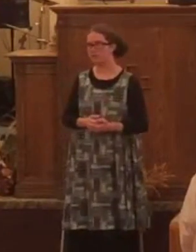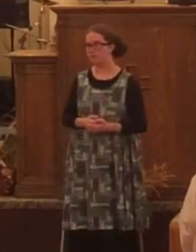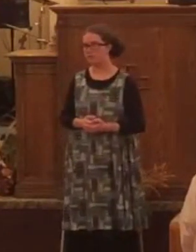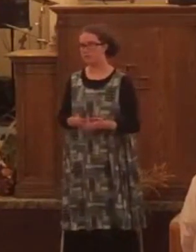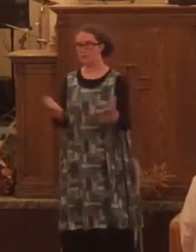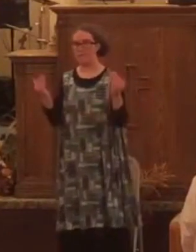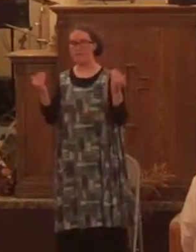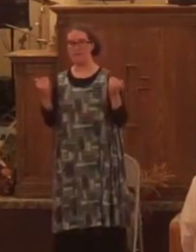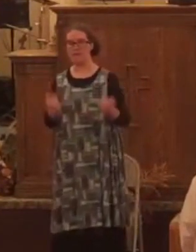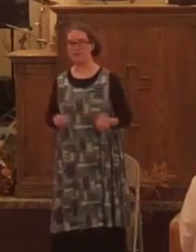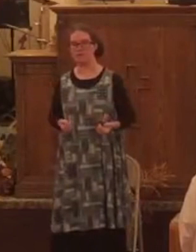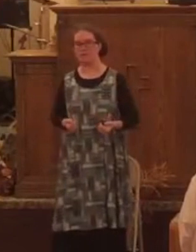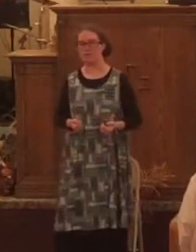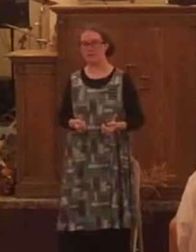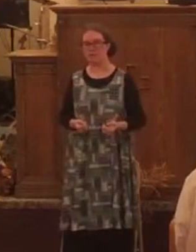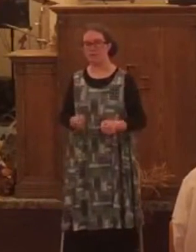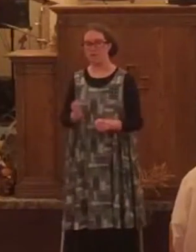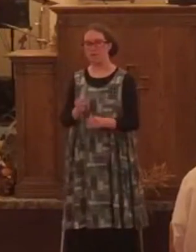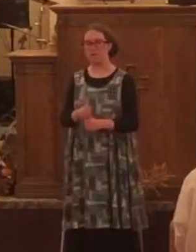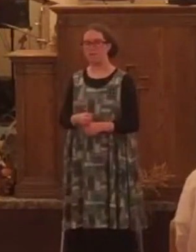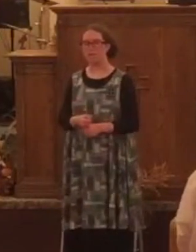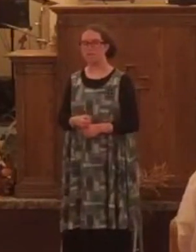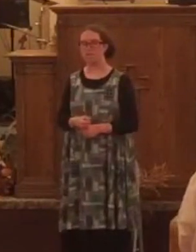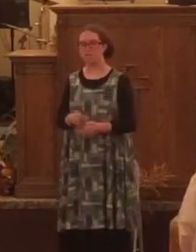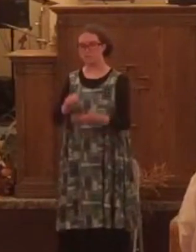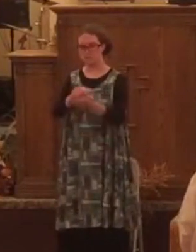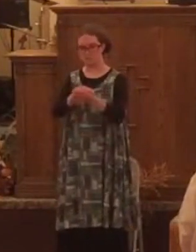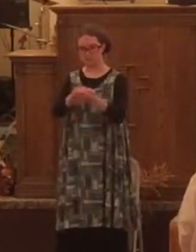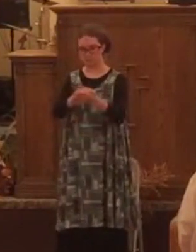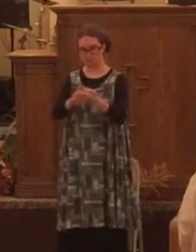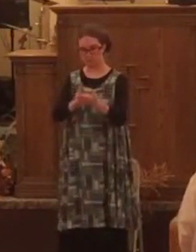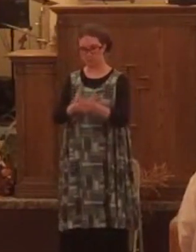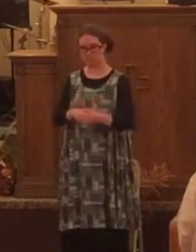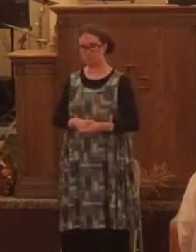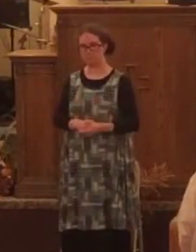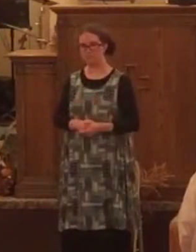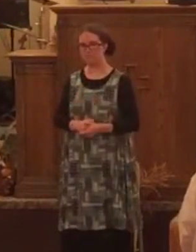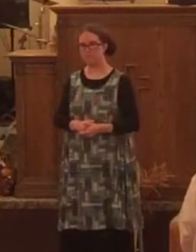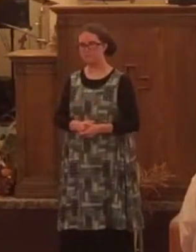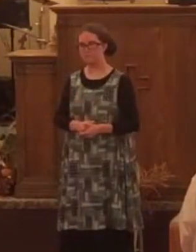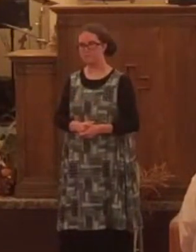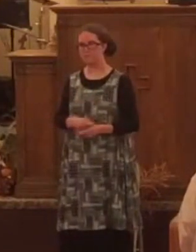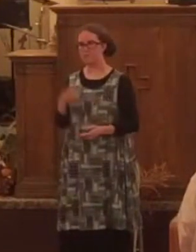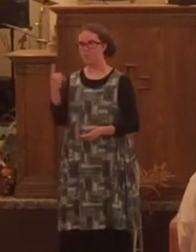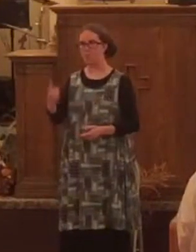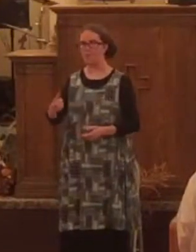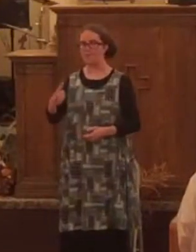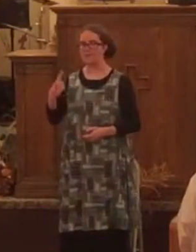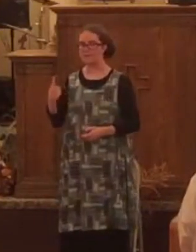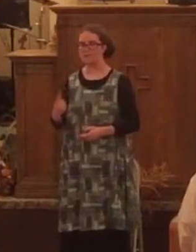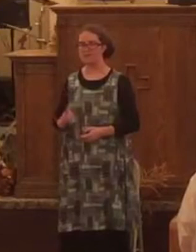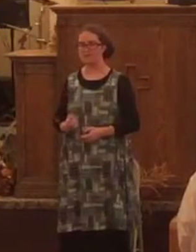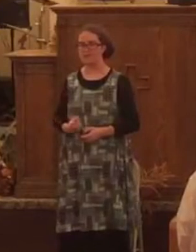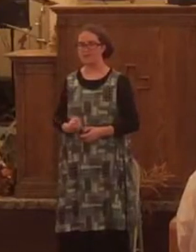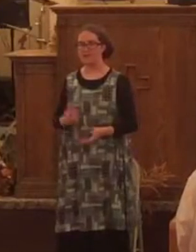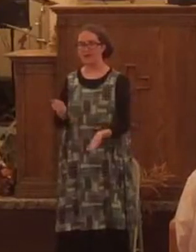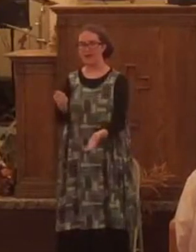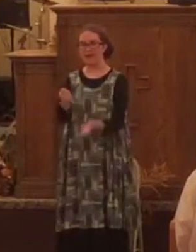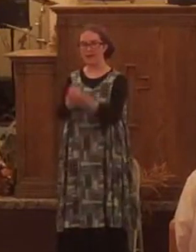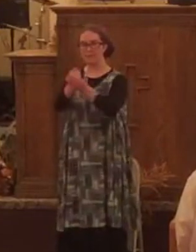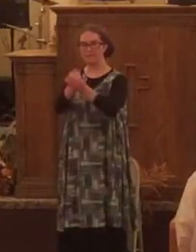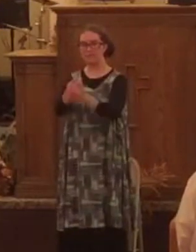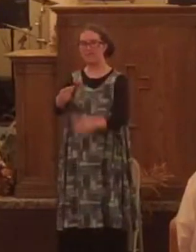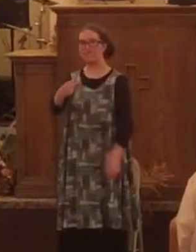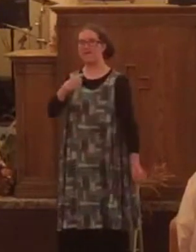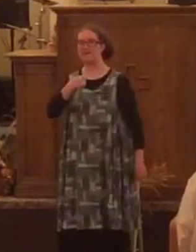Oh, come on, somebody. I'm nailing it down tonight. Amen. The only person that I can help